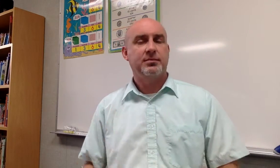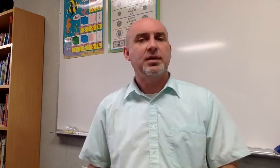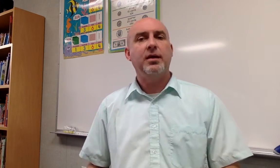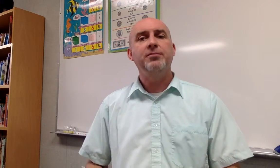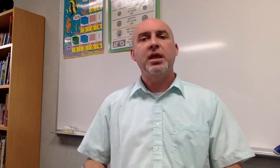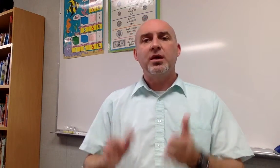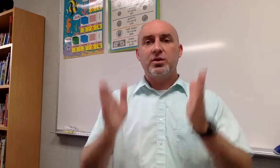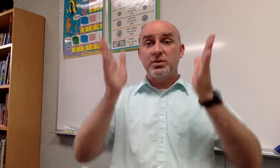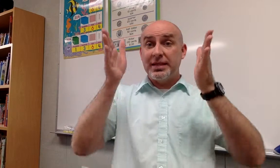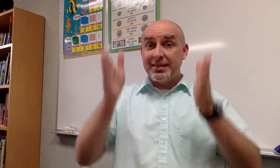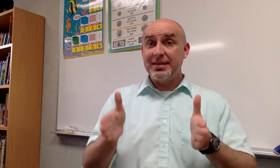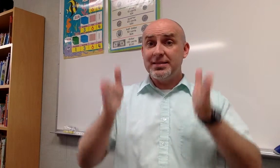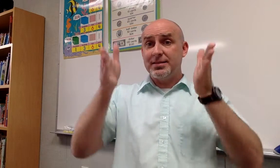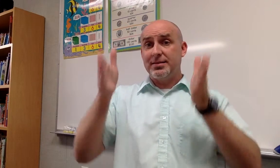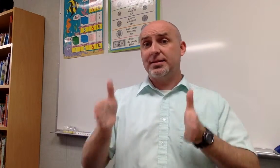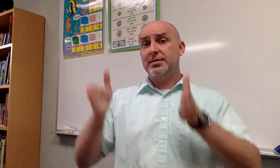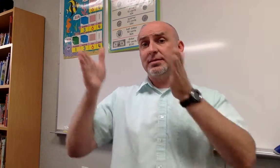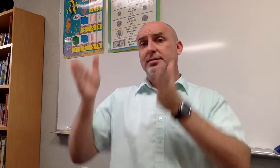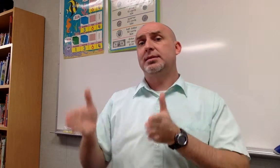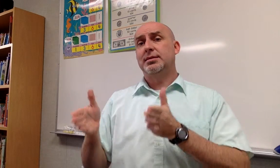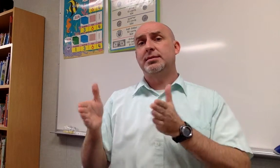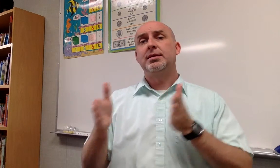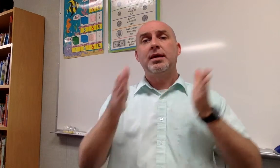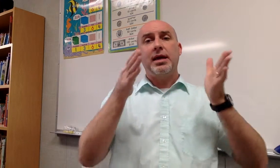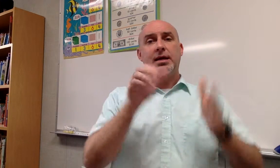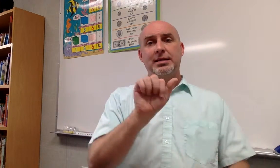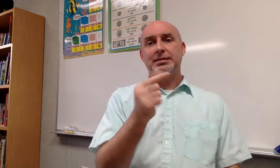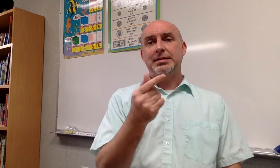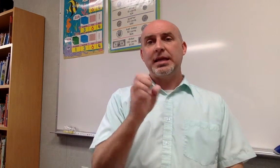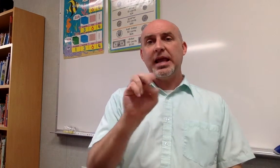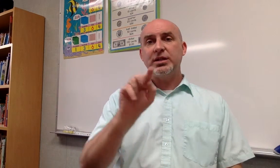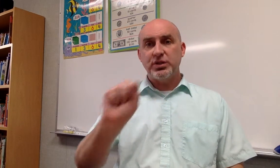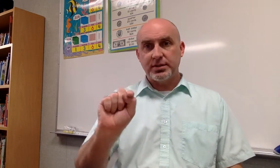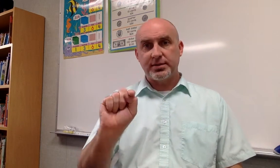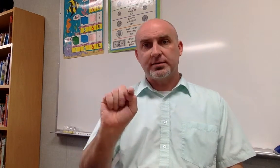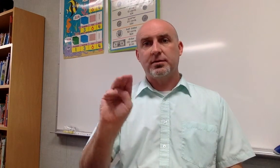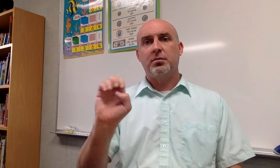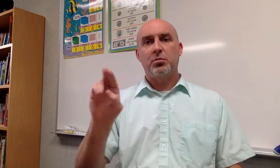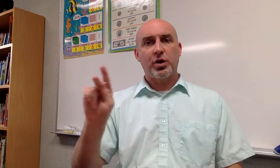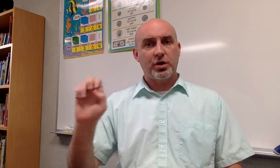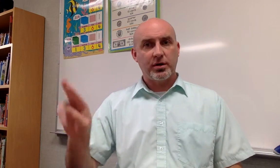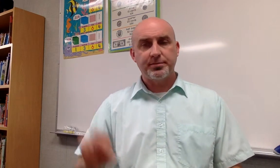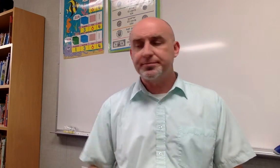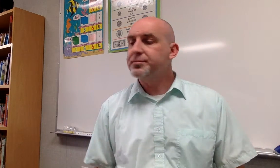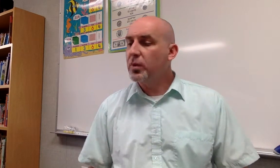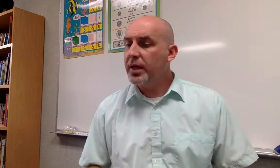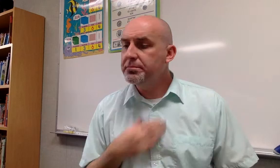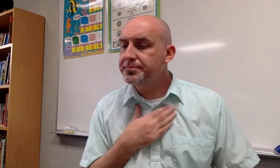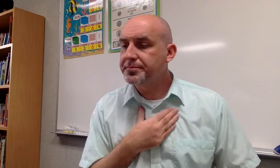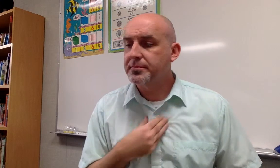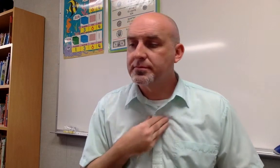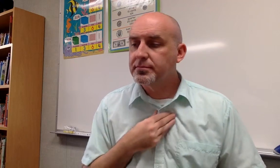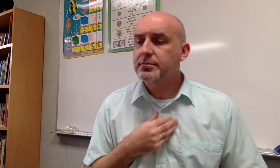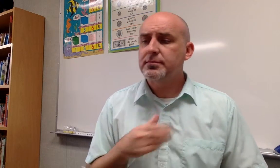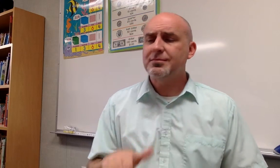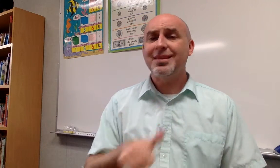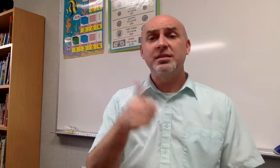Okay? Using this. That's the agent marker. Okay? Some